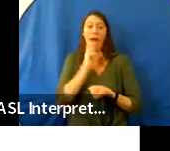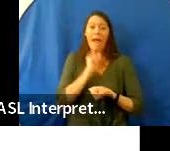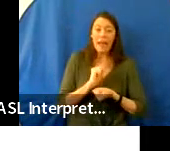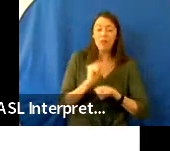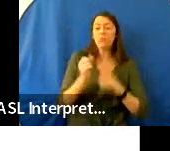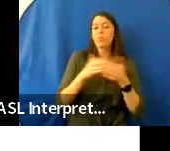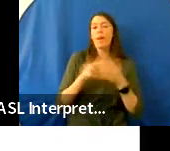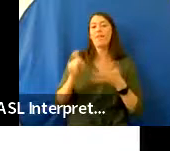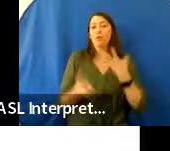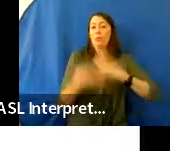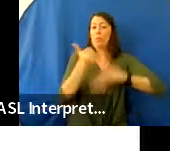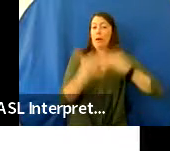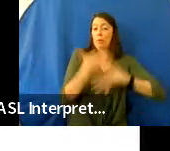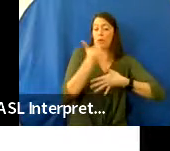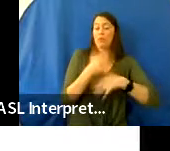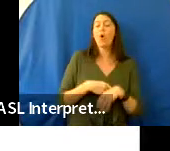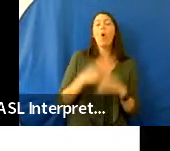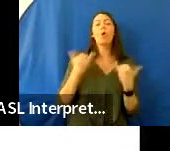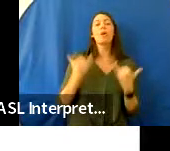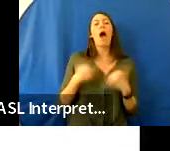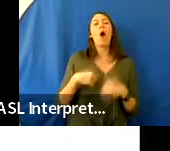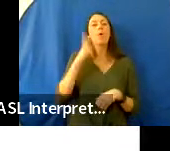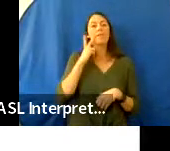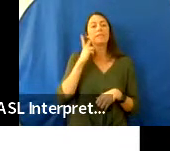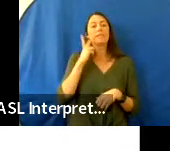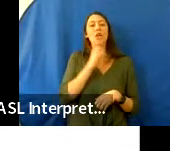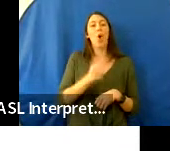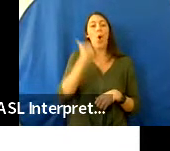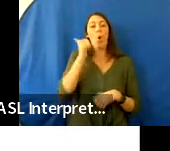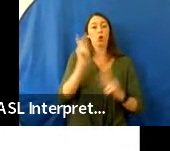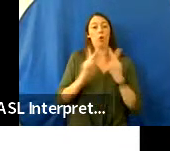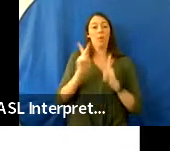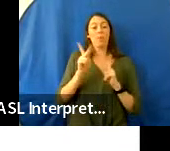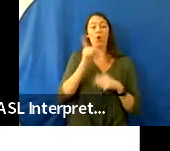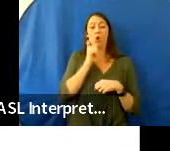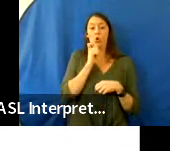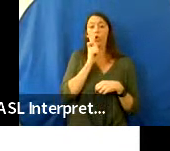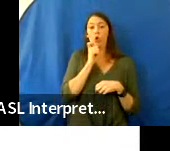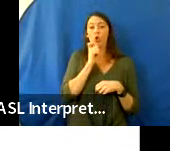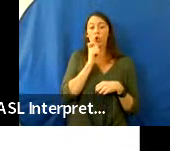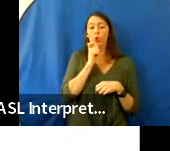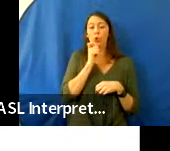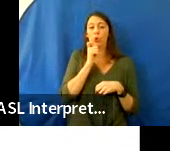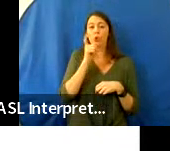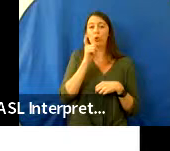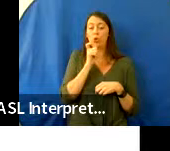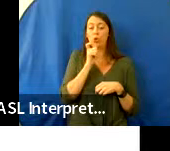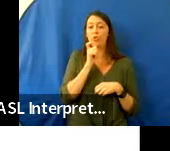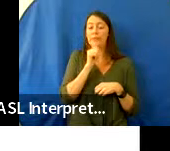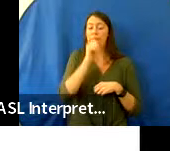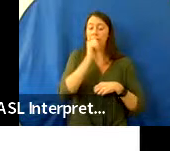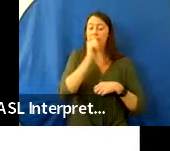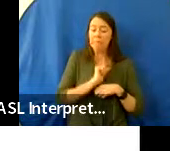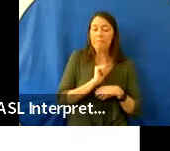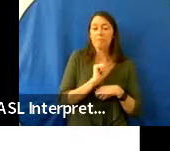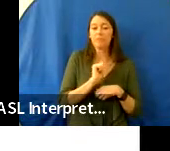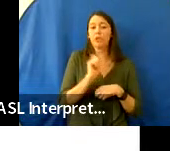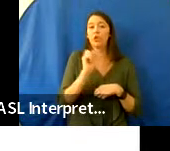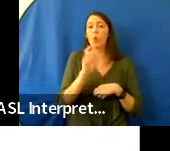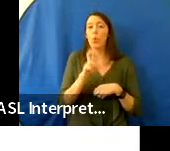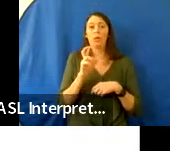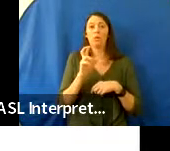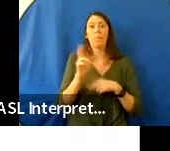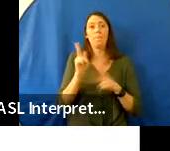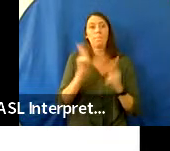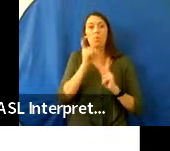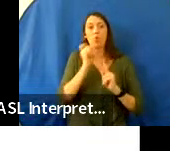that really have borne the brunt of death and hospitalizations in our county. So that's why we really